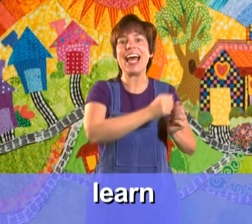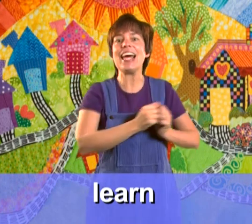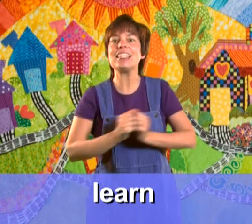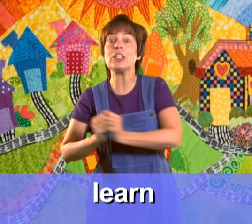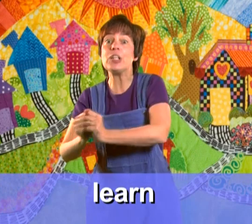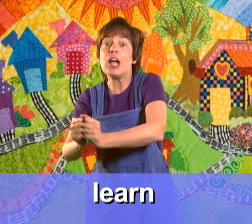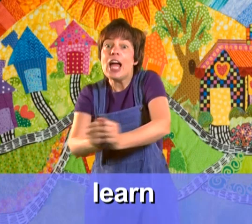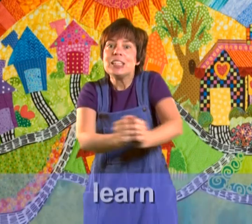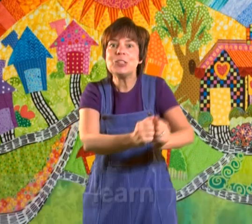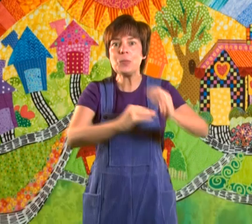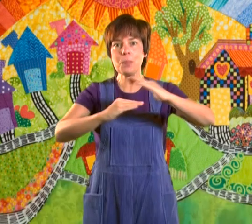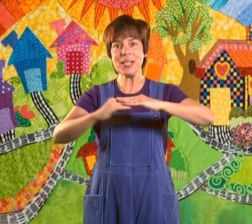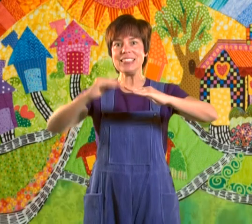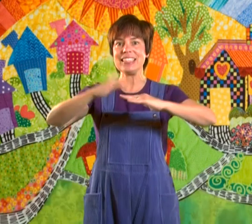together.